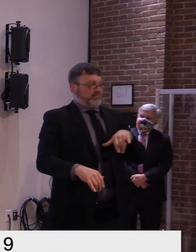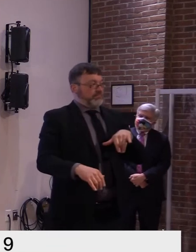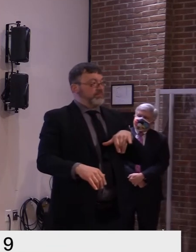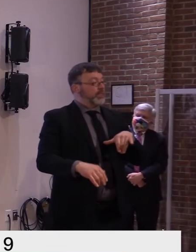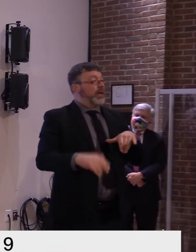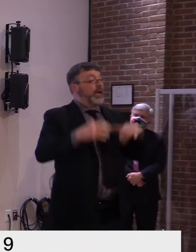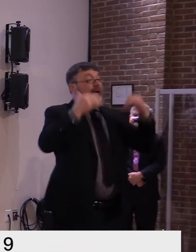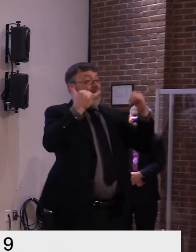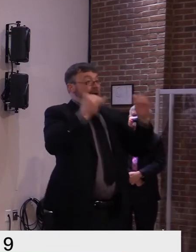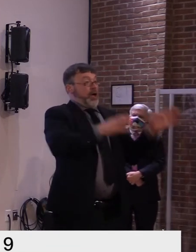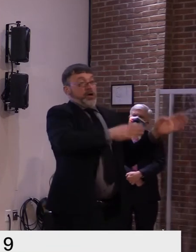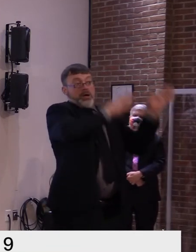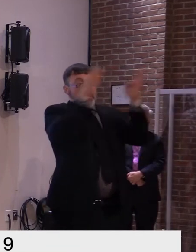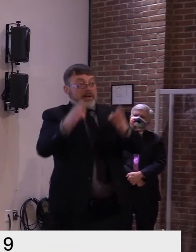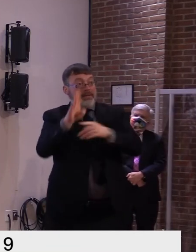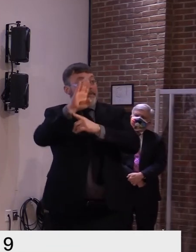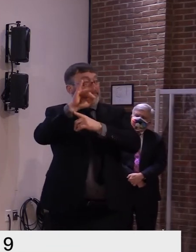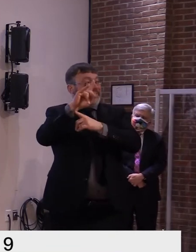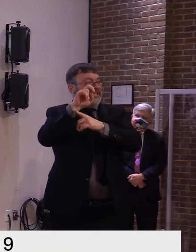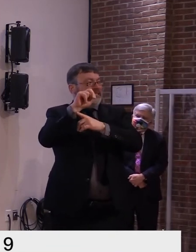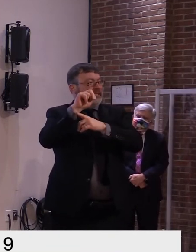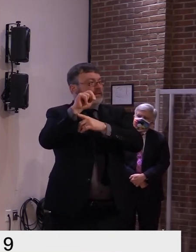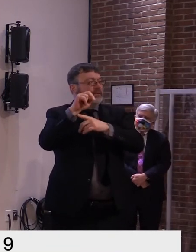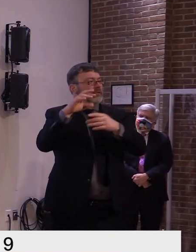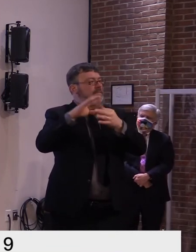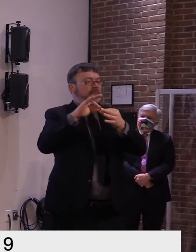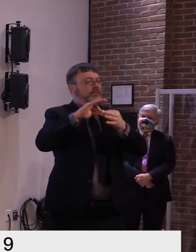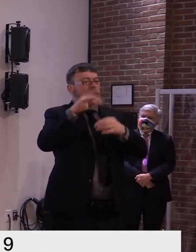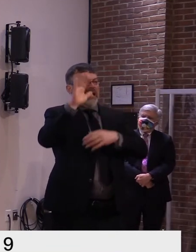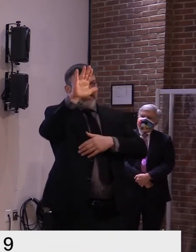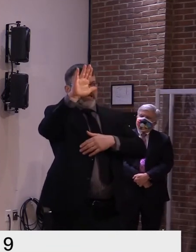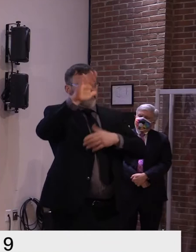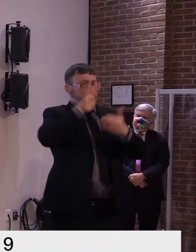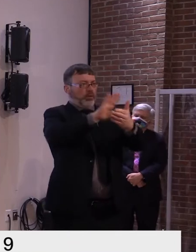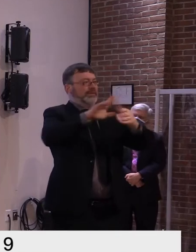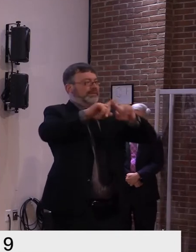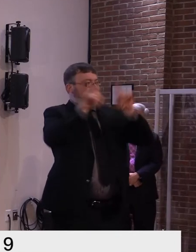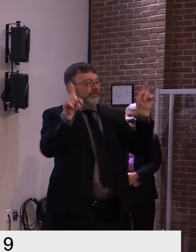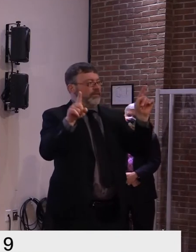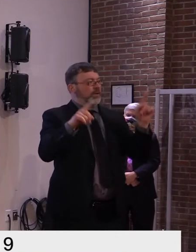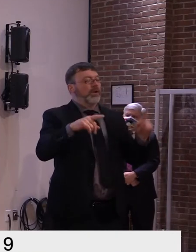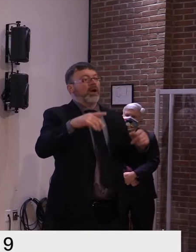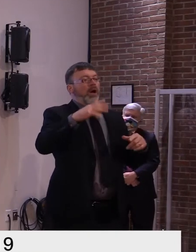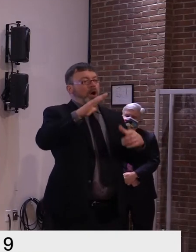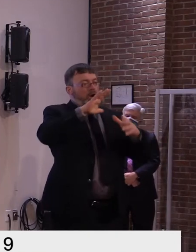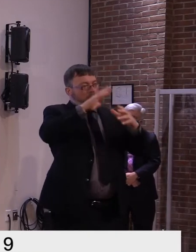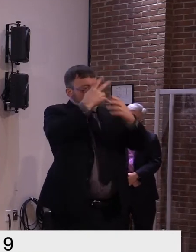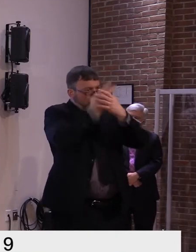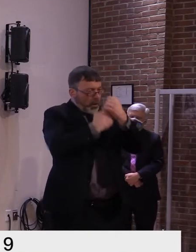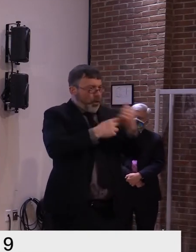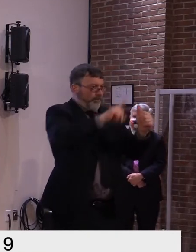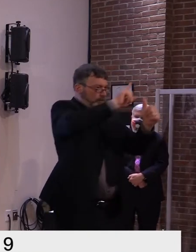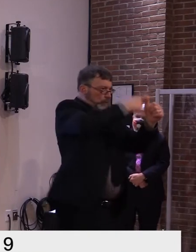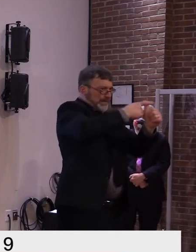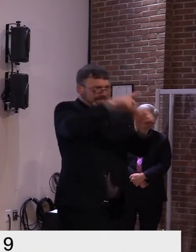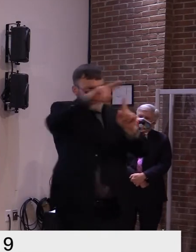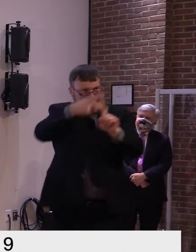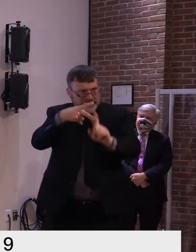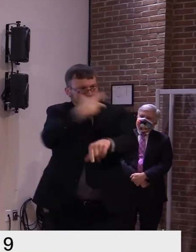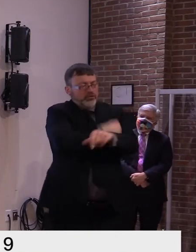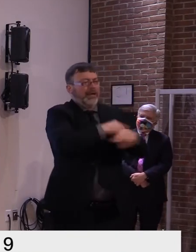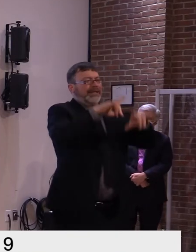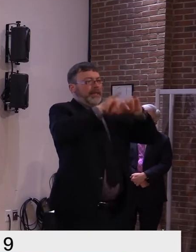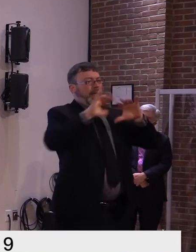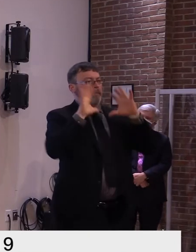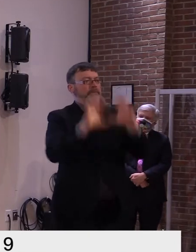proposed is to not hold that in reserve and just keep sending vaccine to the state. Part of that